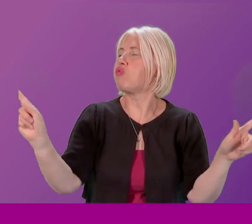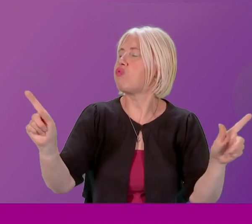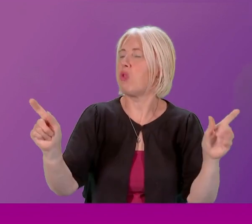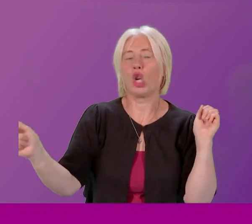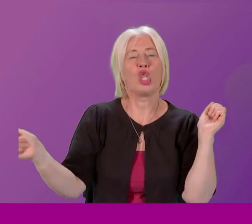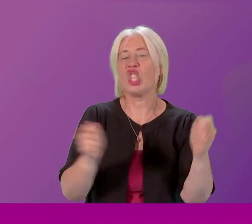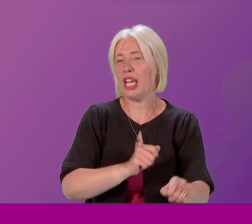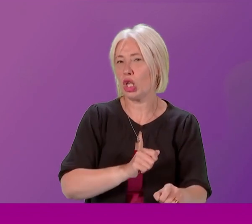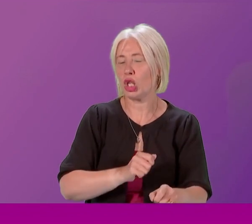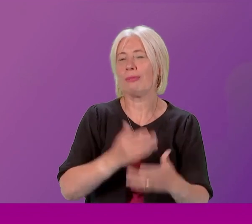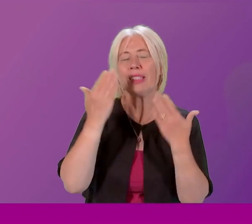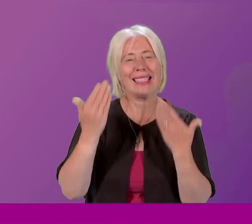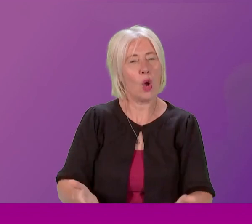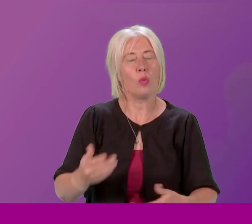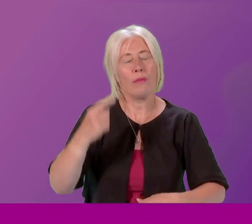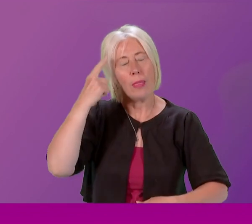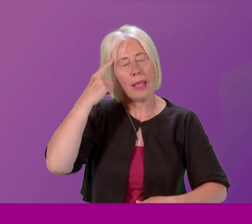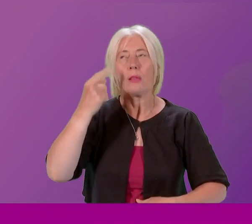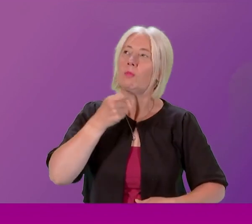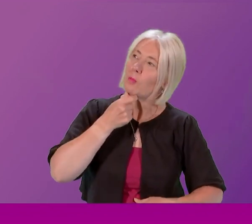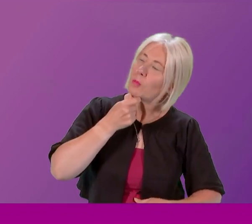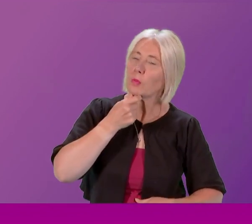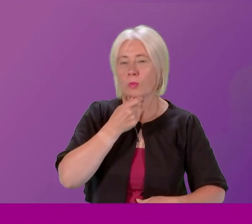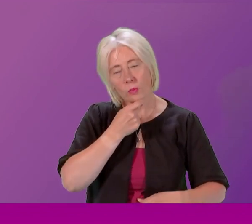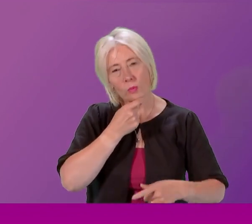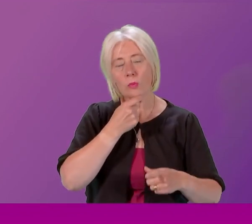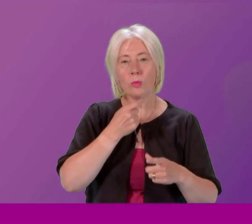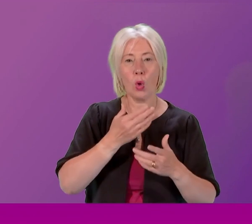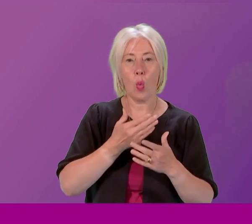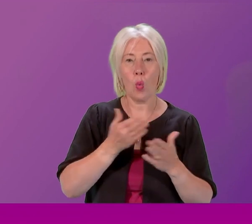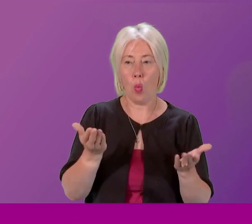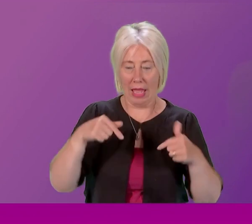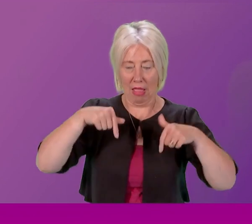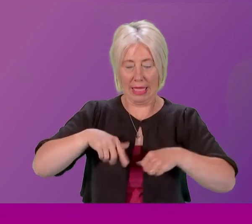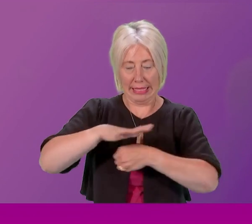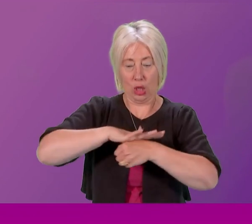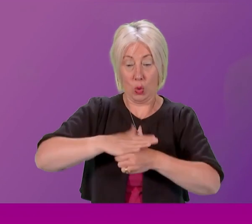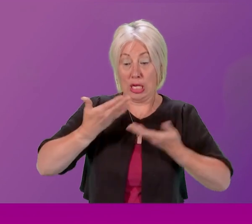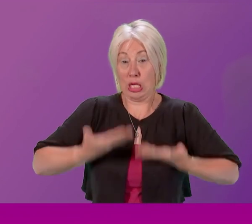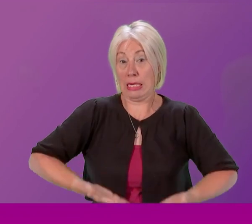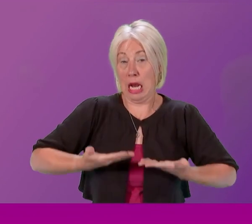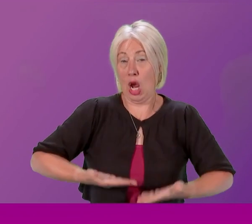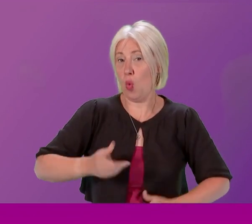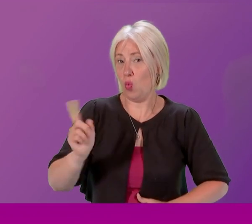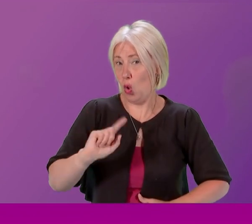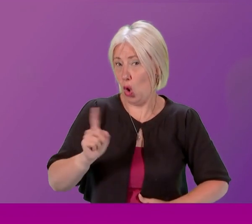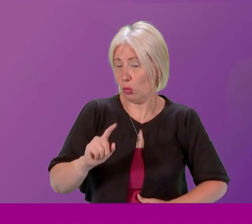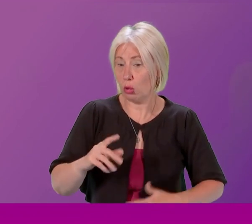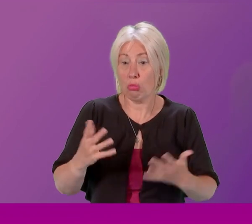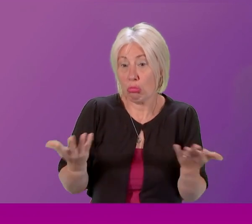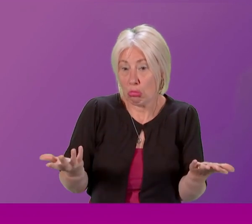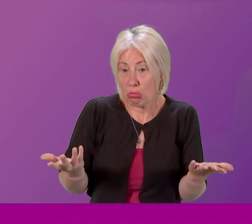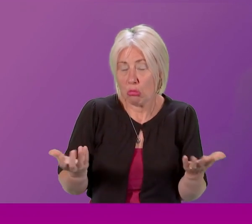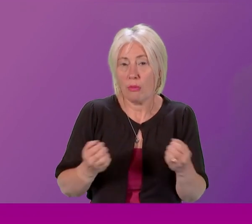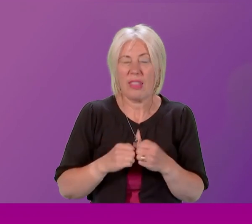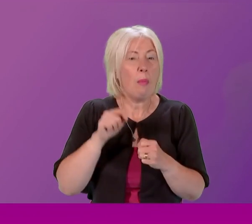and so we have to now open ourselves up to you know, where we are at this point in time. But, you